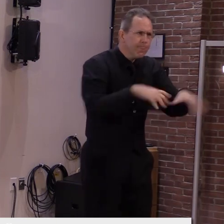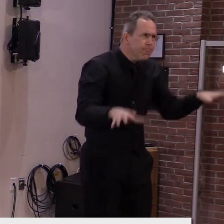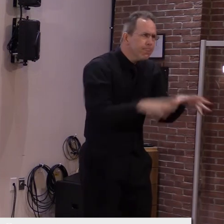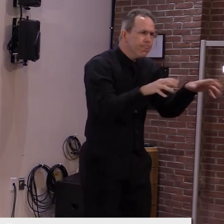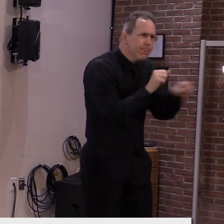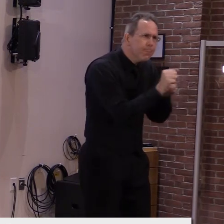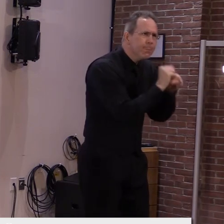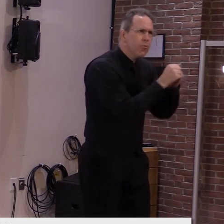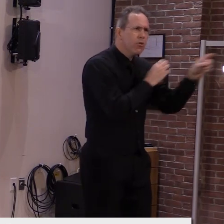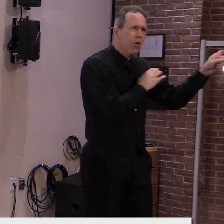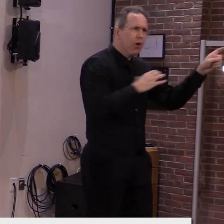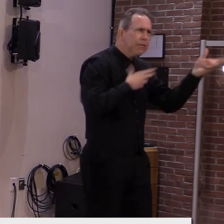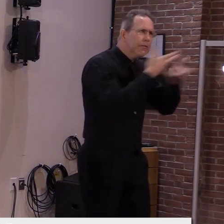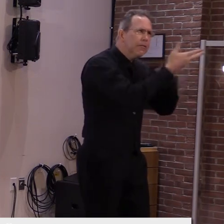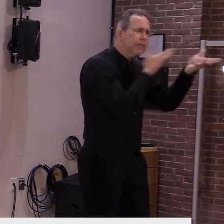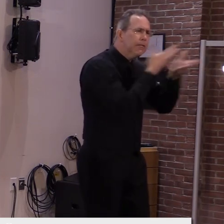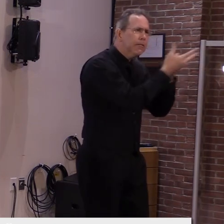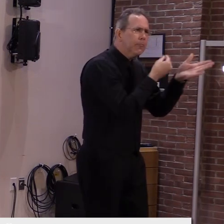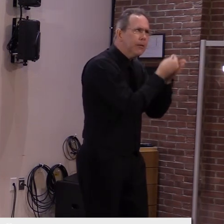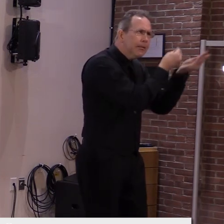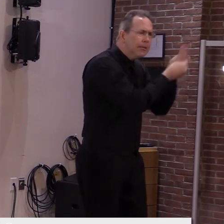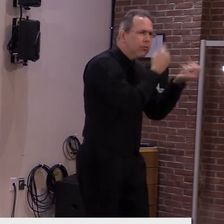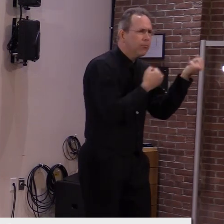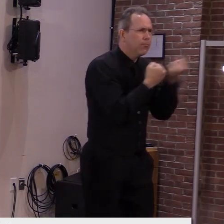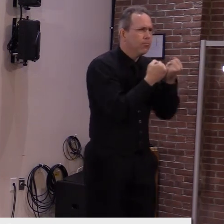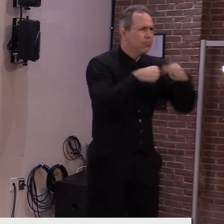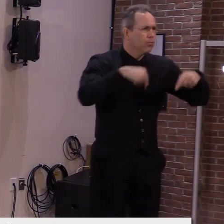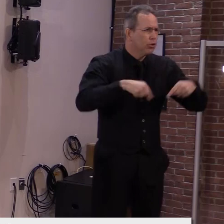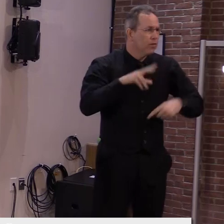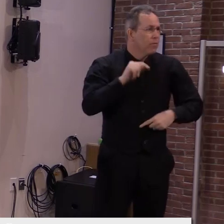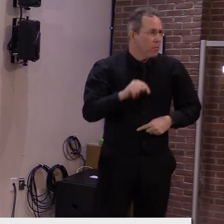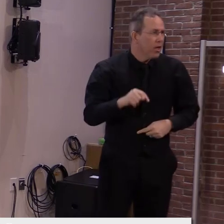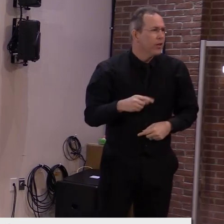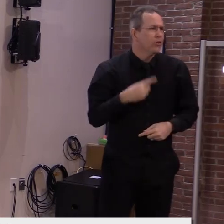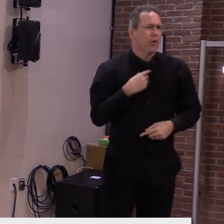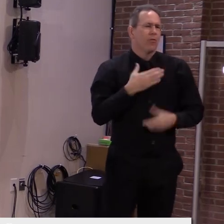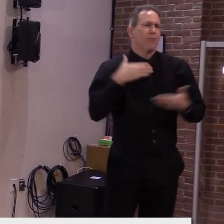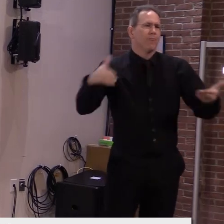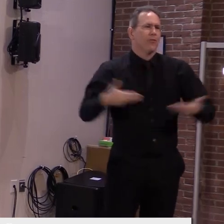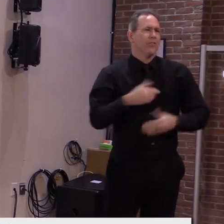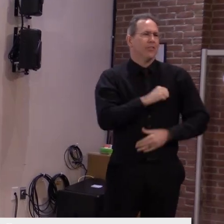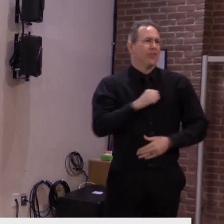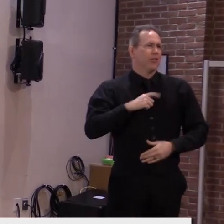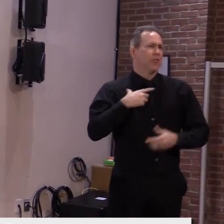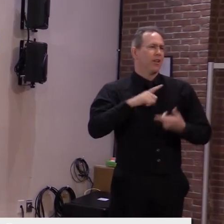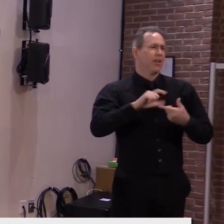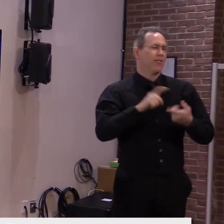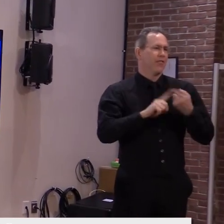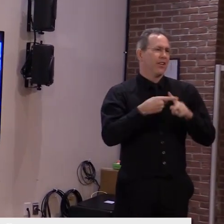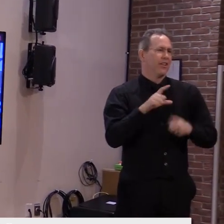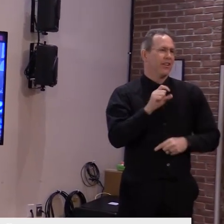state. So with that, I'll turn it over to my friend, Senator Leahy. Welcome, Senator.